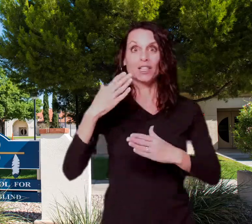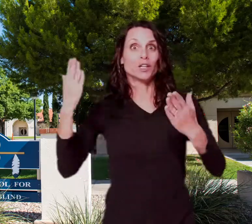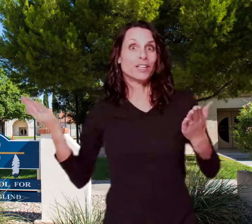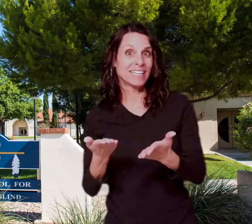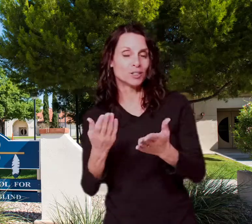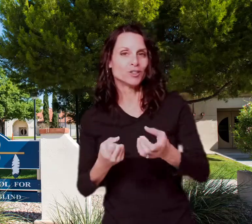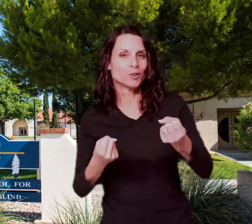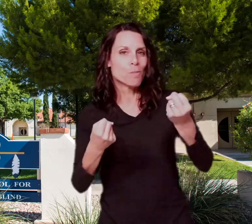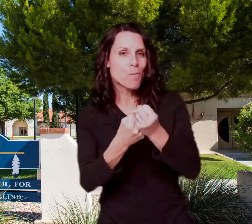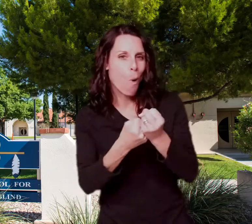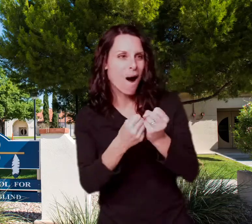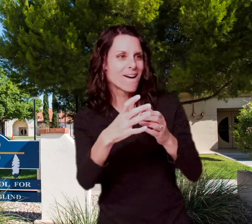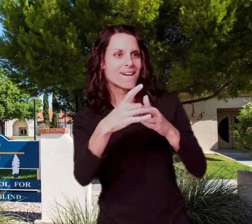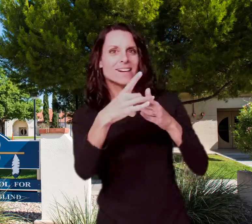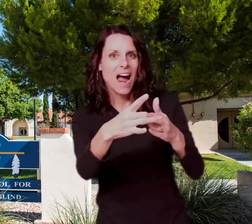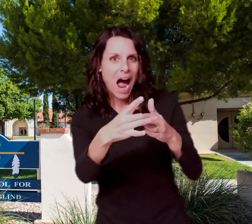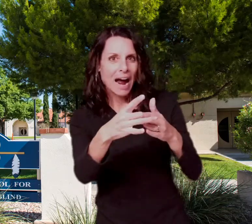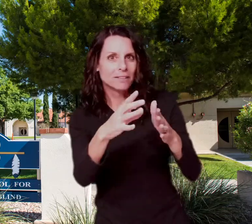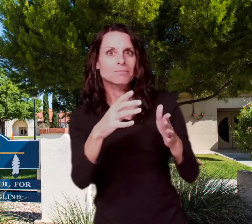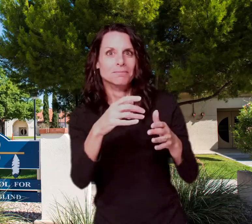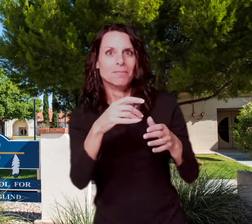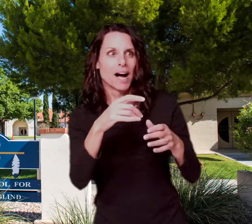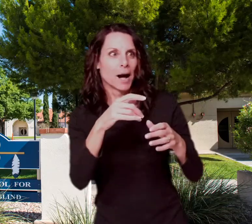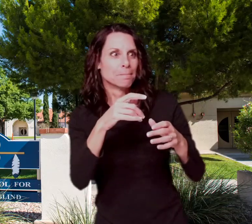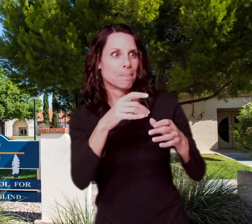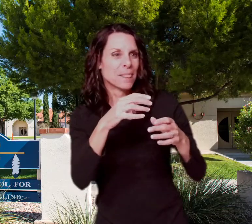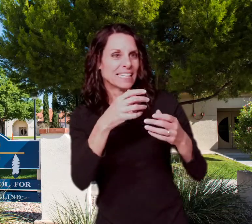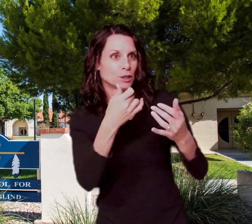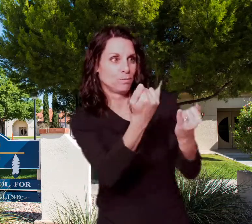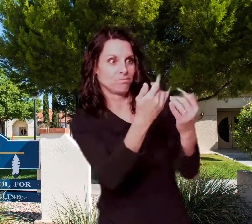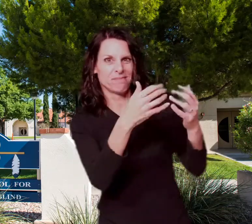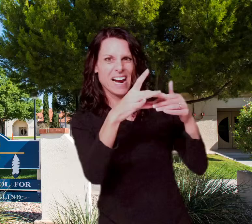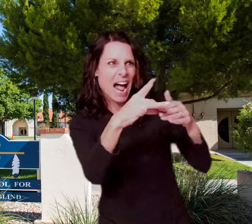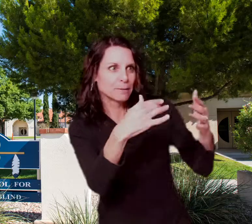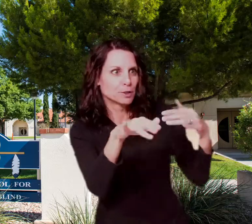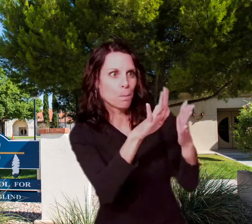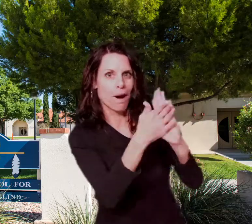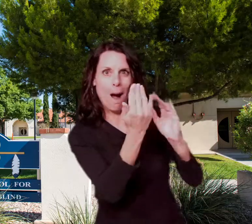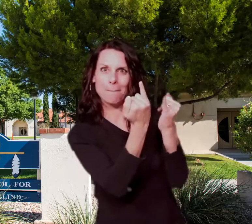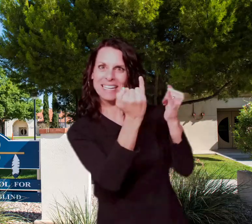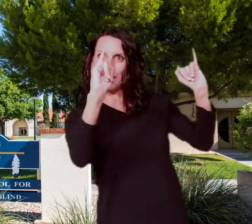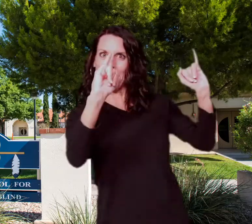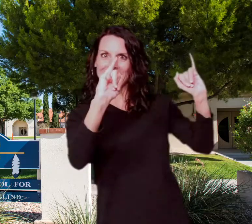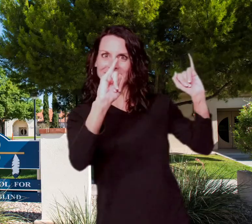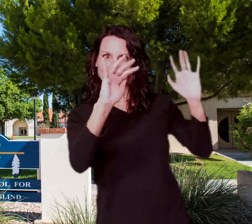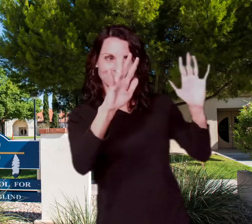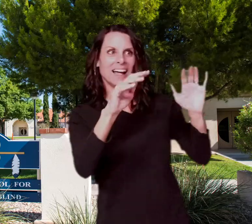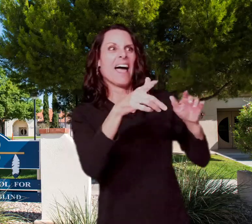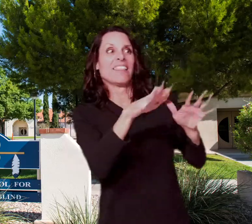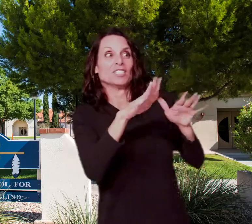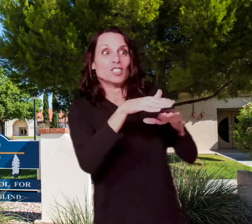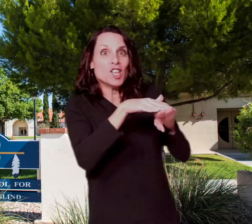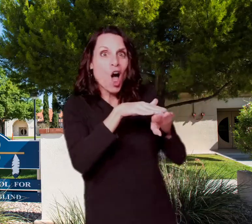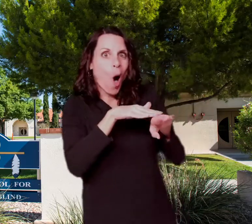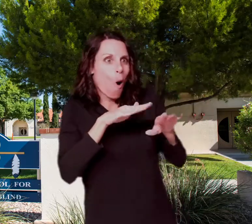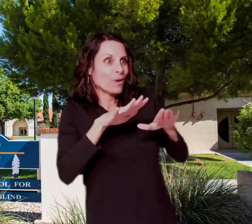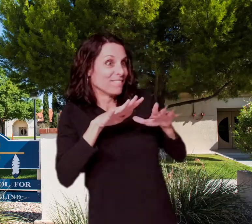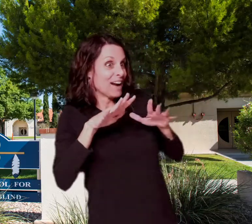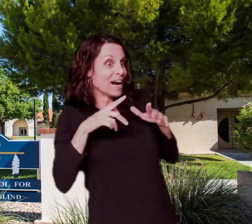coaches, here to support, guide, and really guide them to become independent. And then